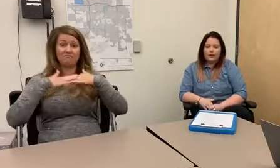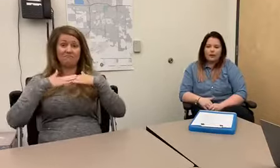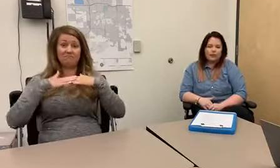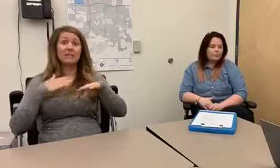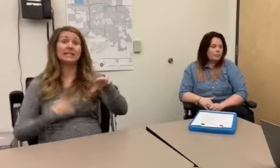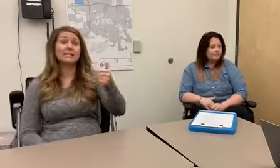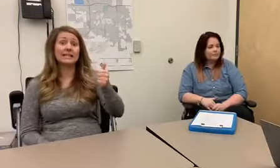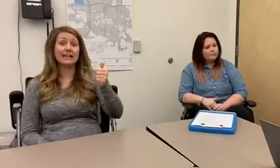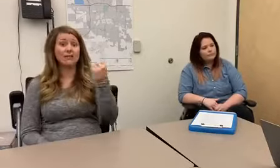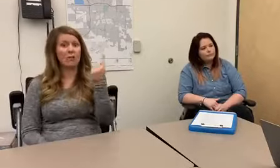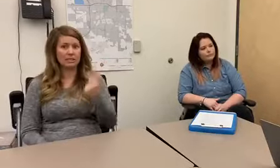all times.